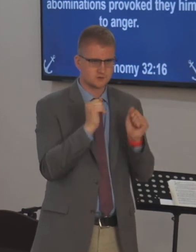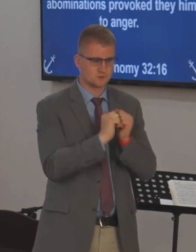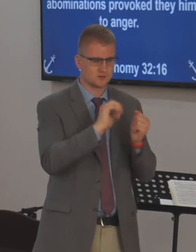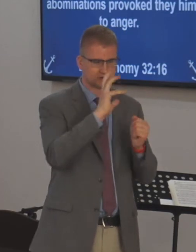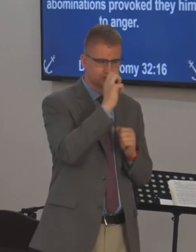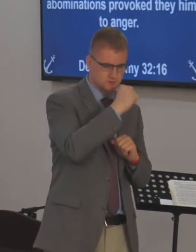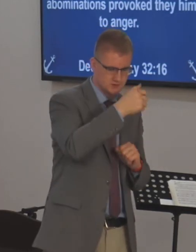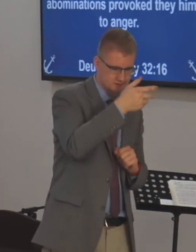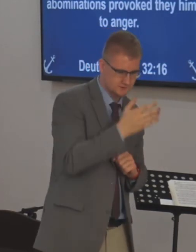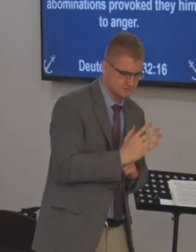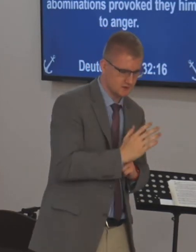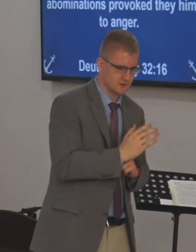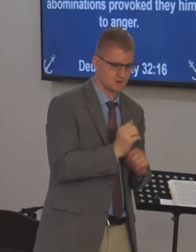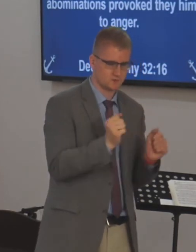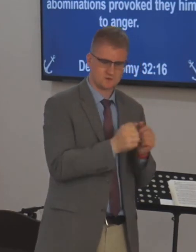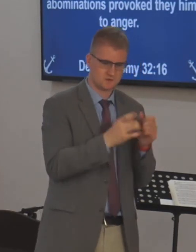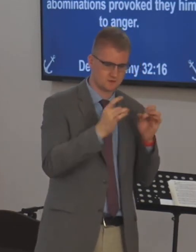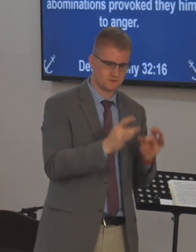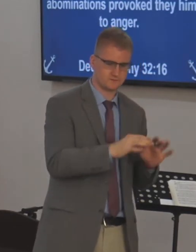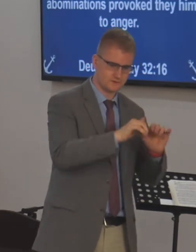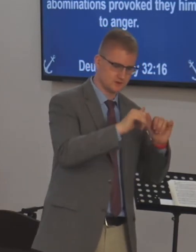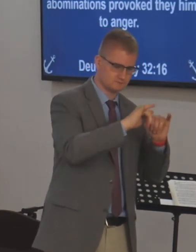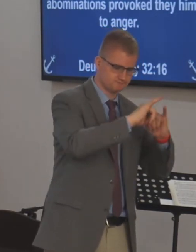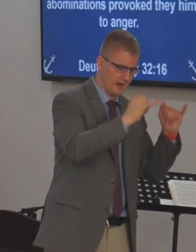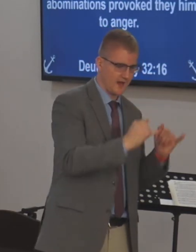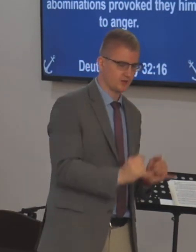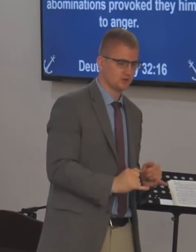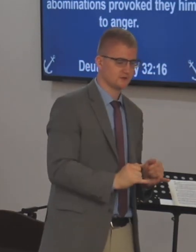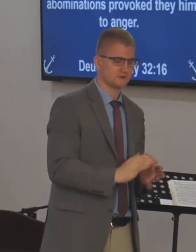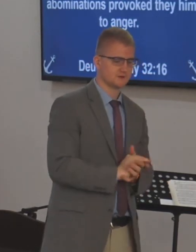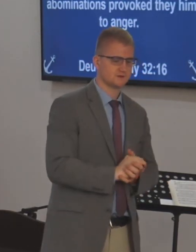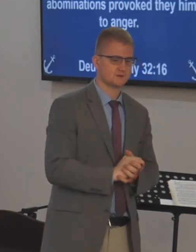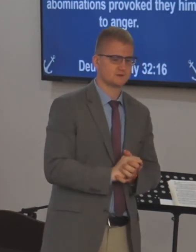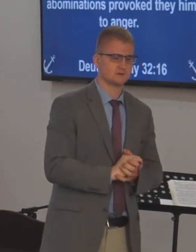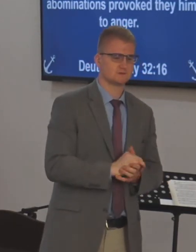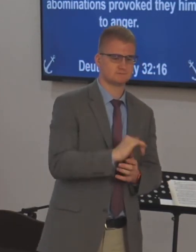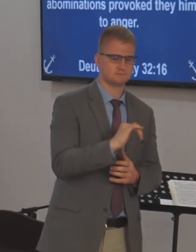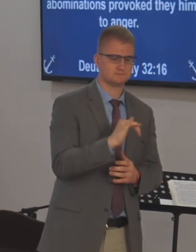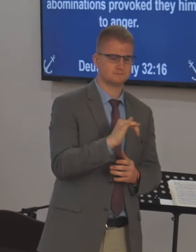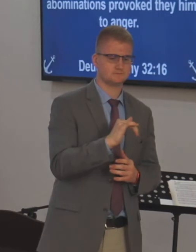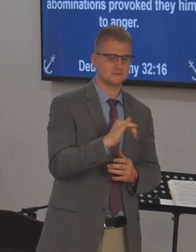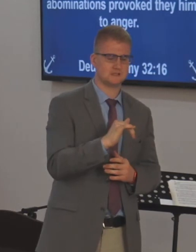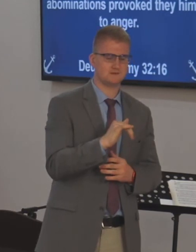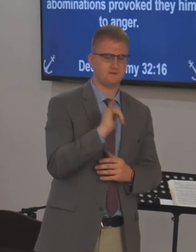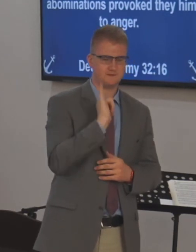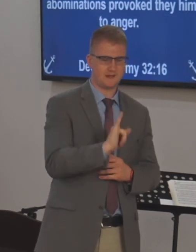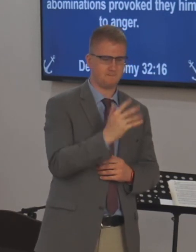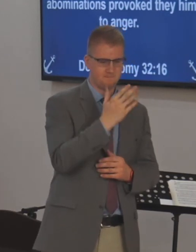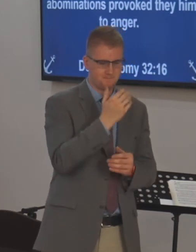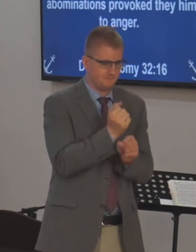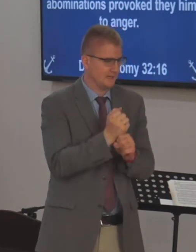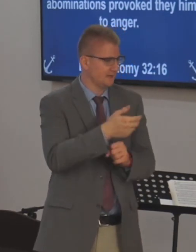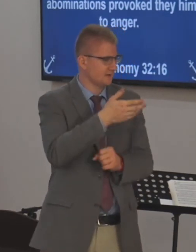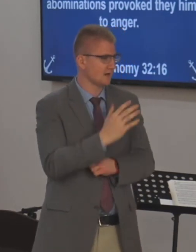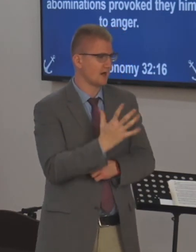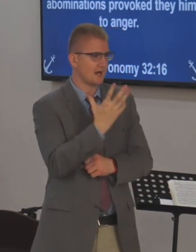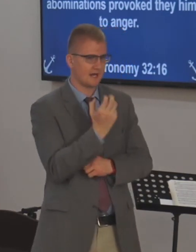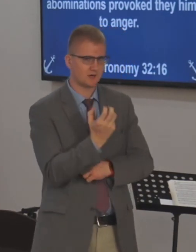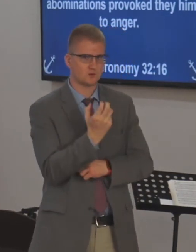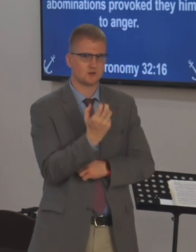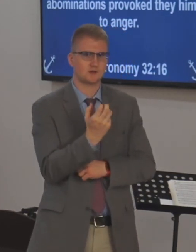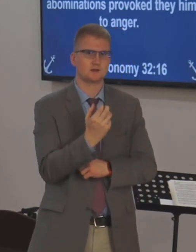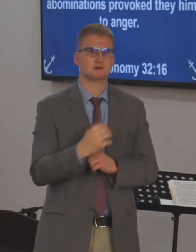with abominations provoked they him to anger. You know, that's what's going on in churches today. You ought to study. I'm writing a message